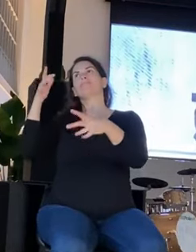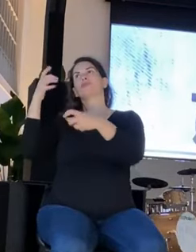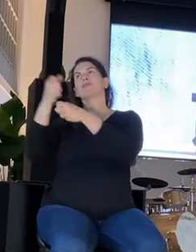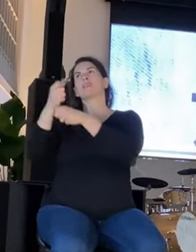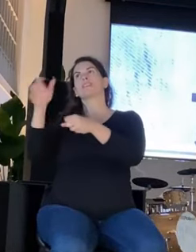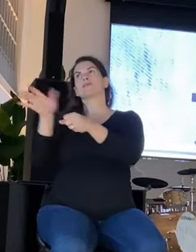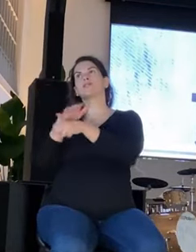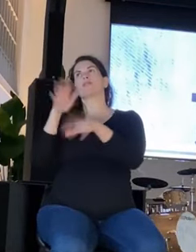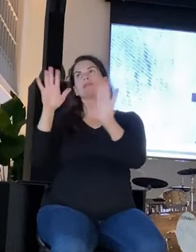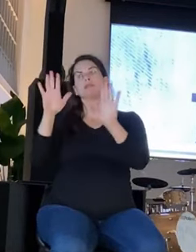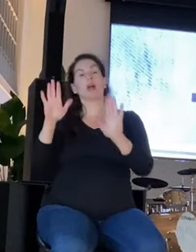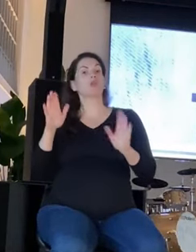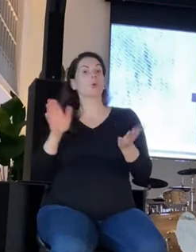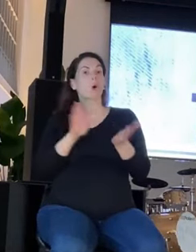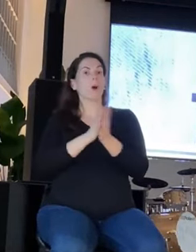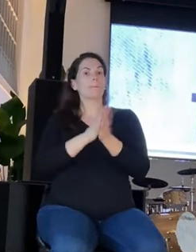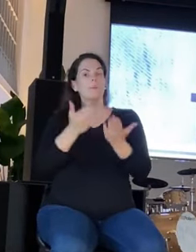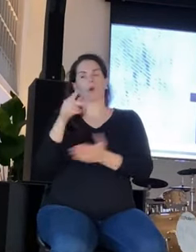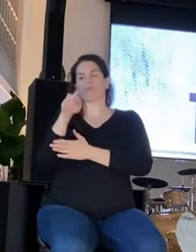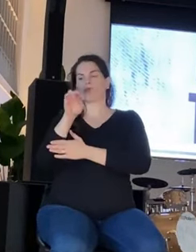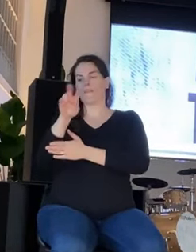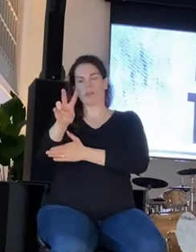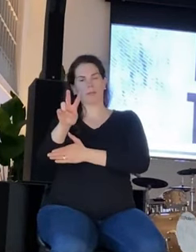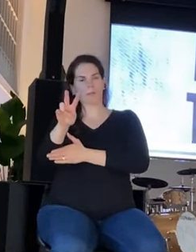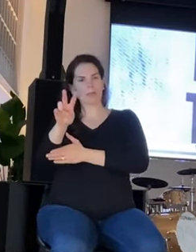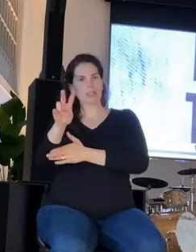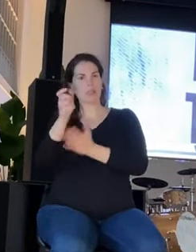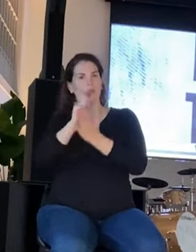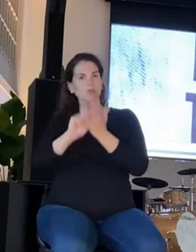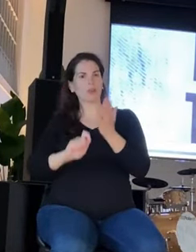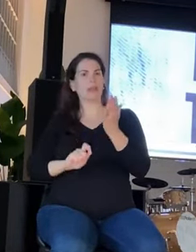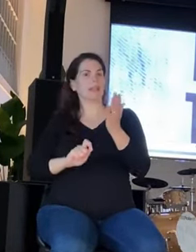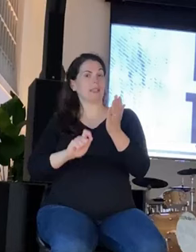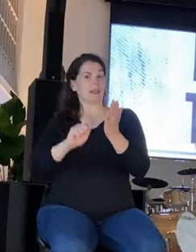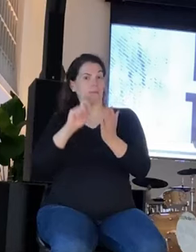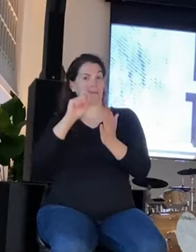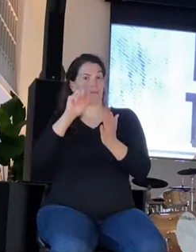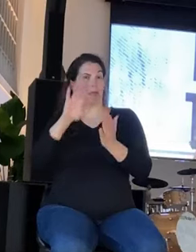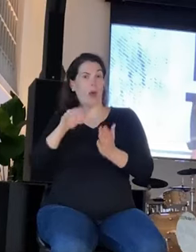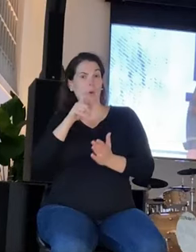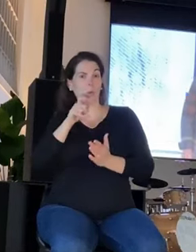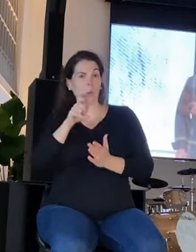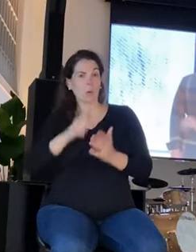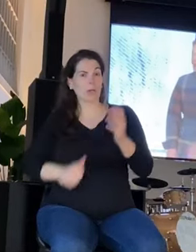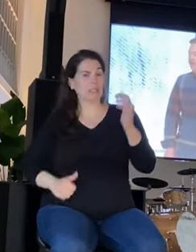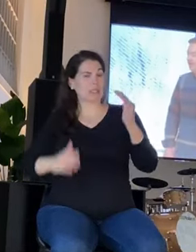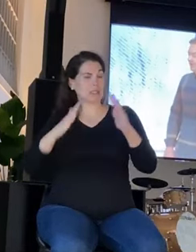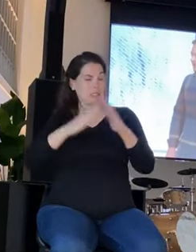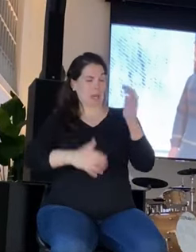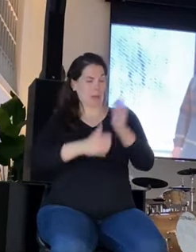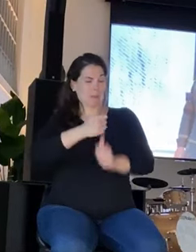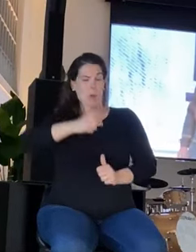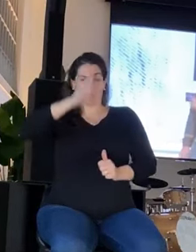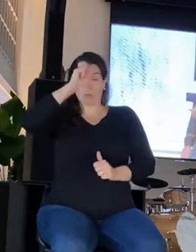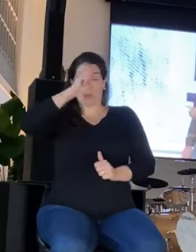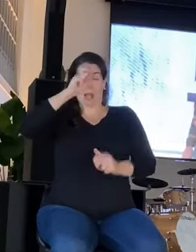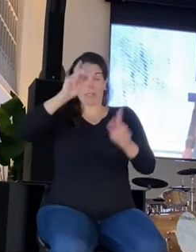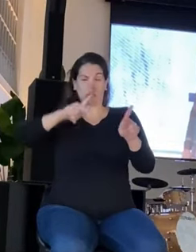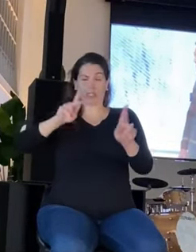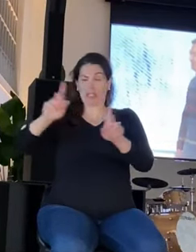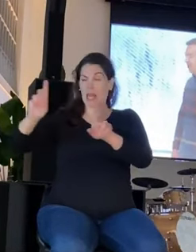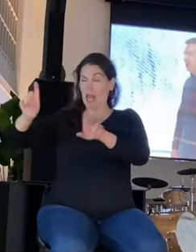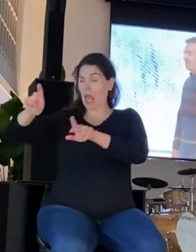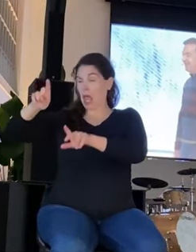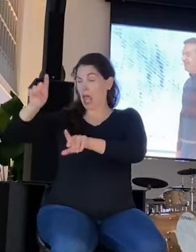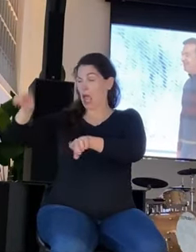Proverbs, written by, according to God, the wisest person that has ever or will ever live. So there's something